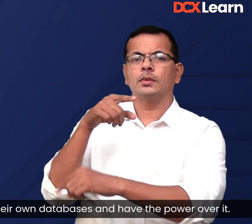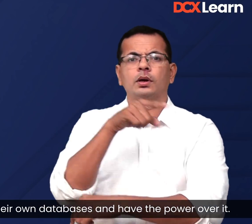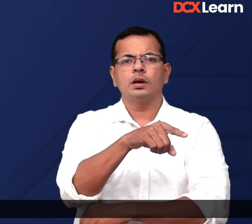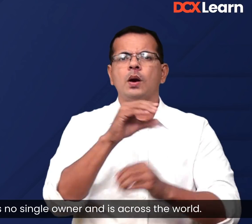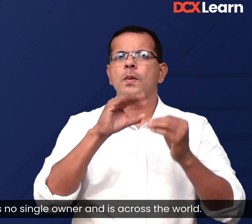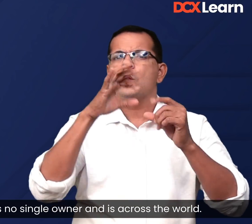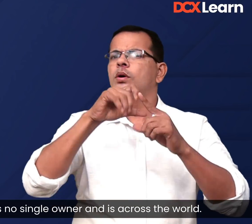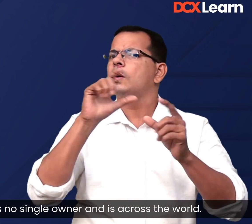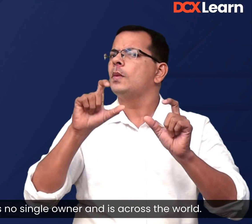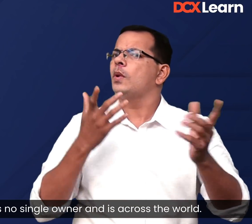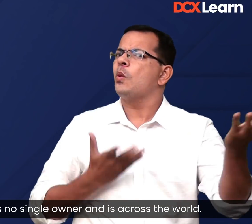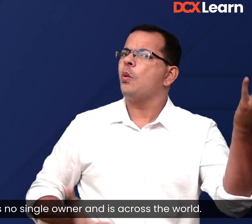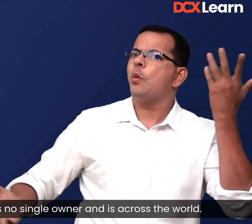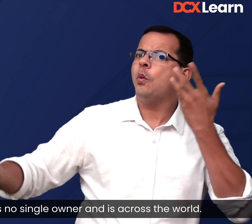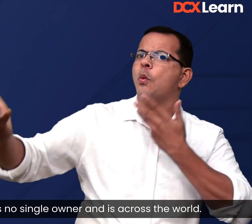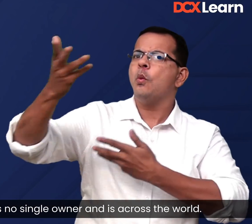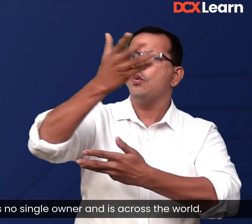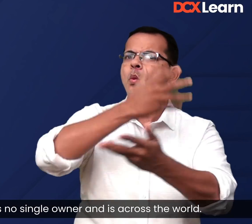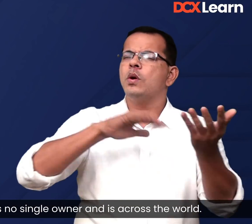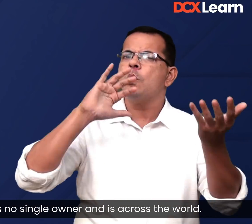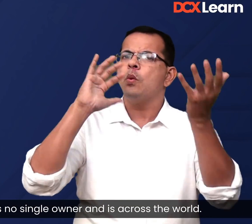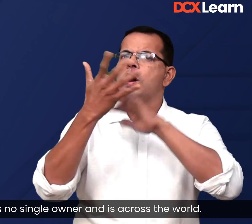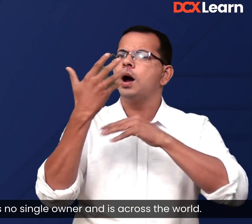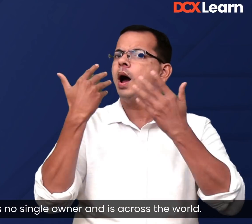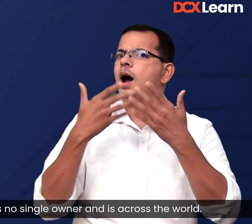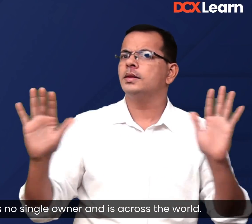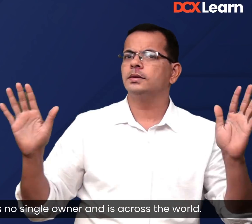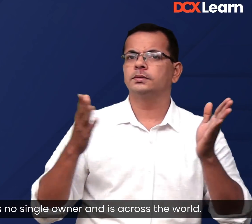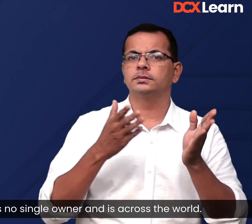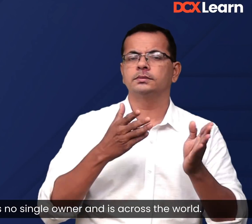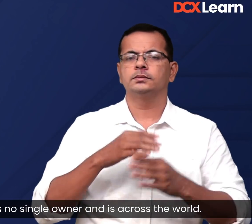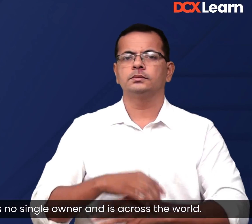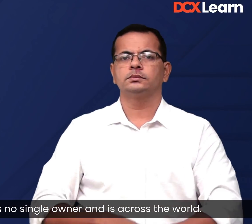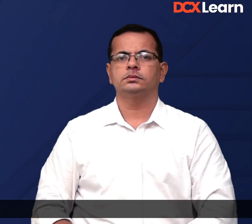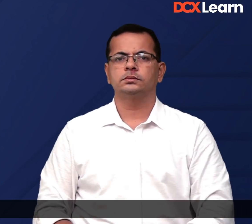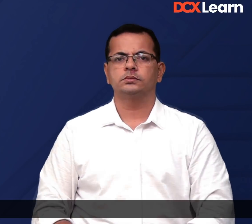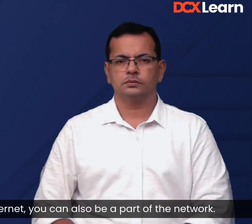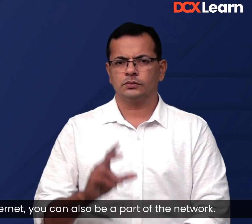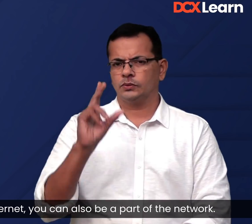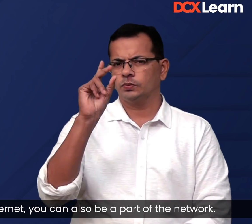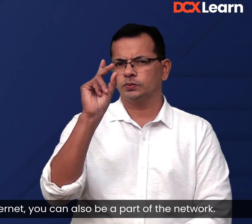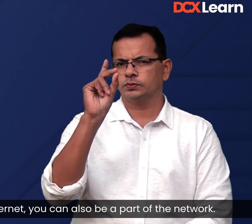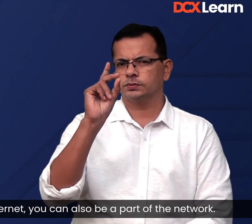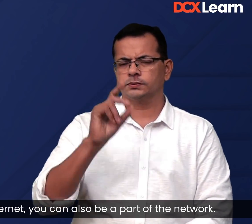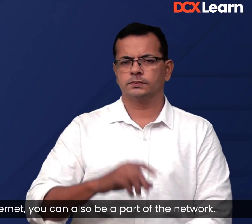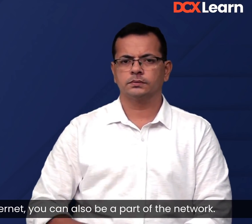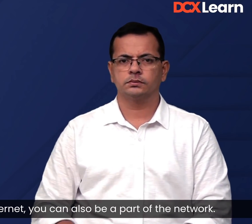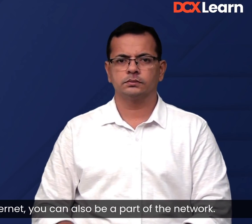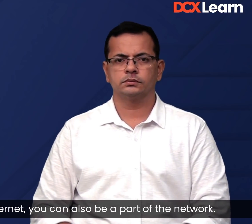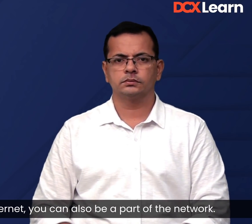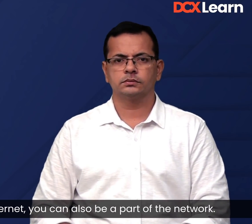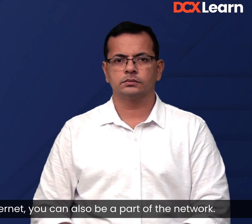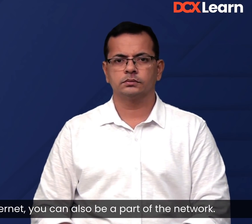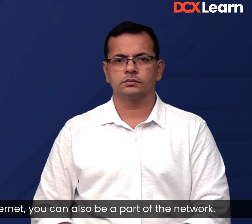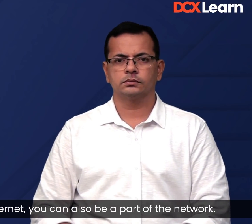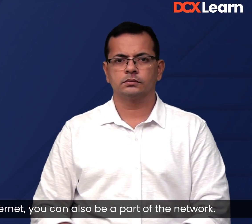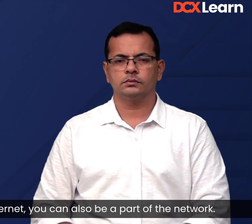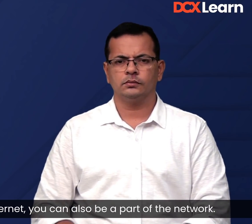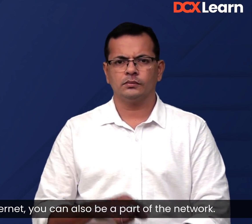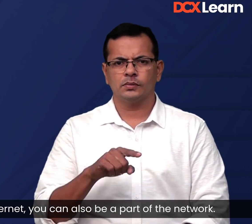they in blockchain there is no single owner and is across the world if you have a pc and an internet you